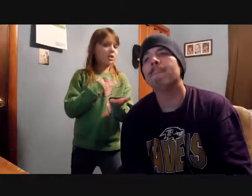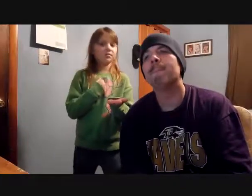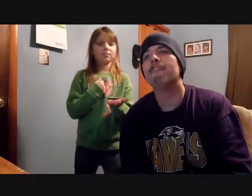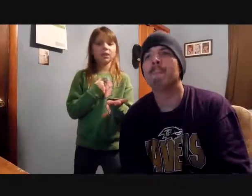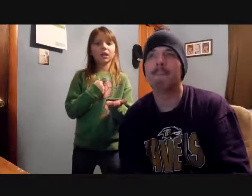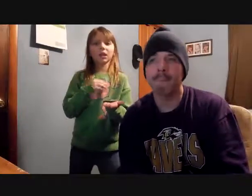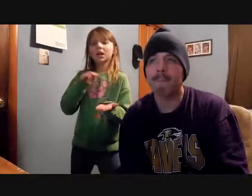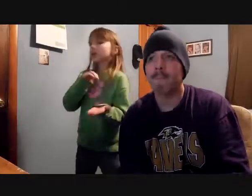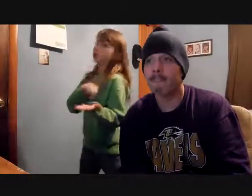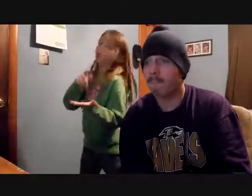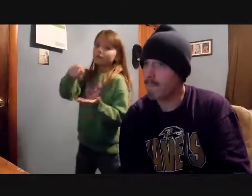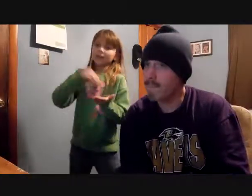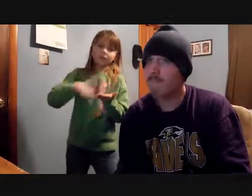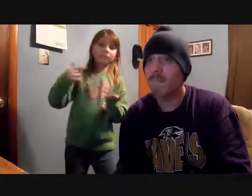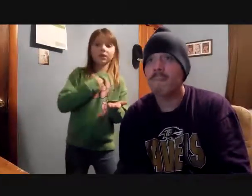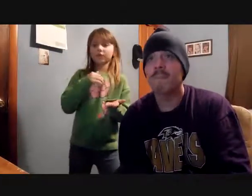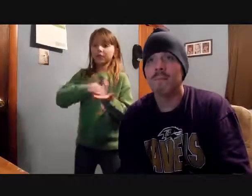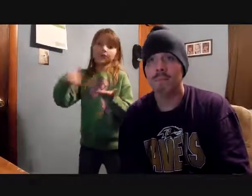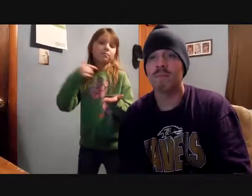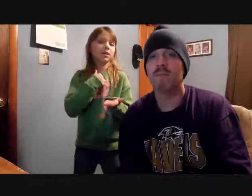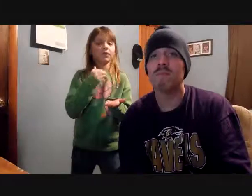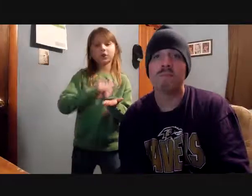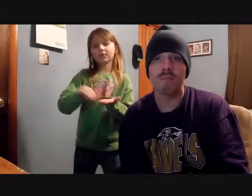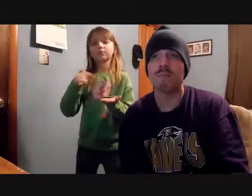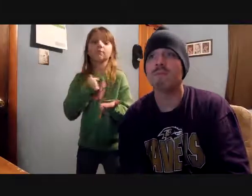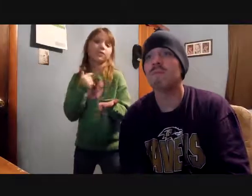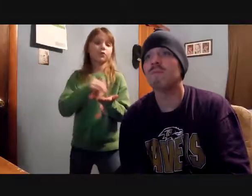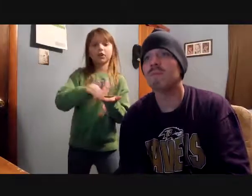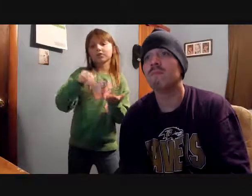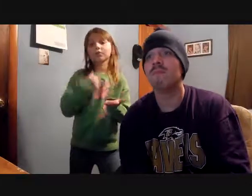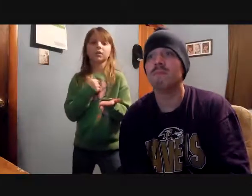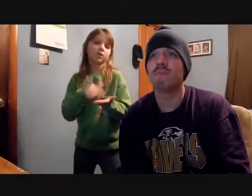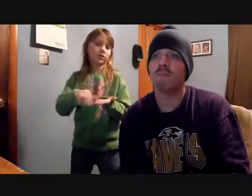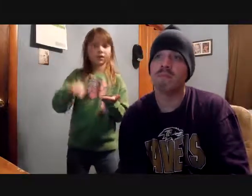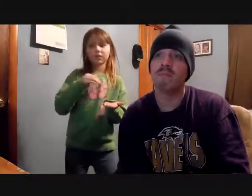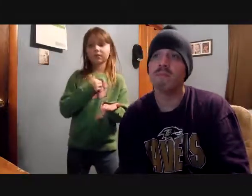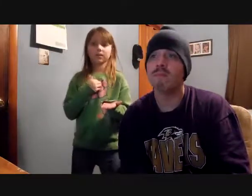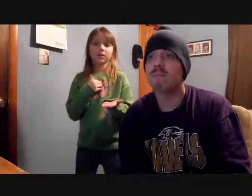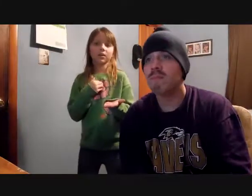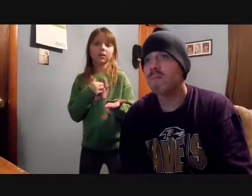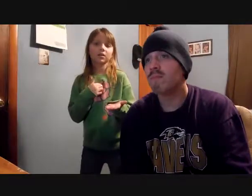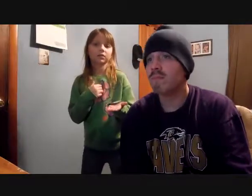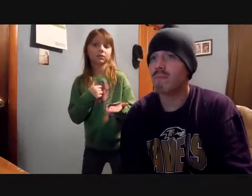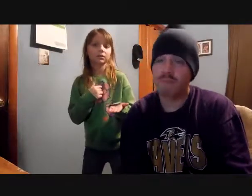nothing to I've got my life, and you to